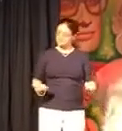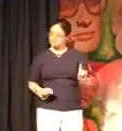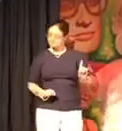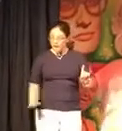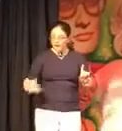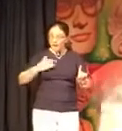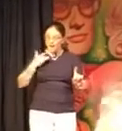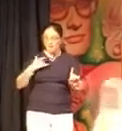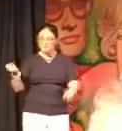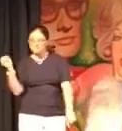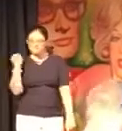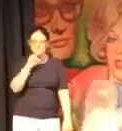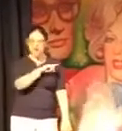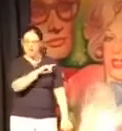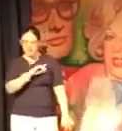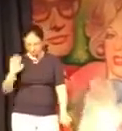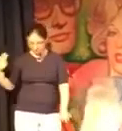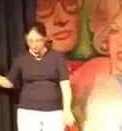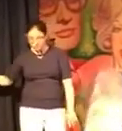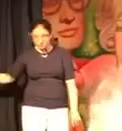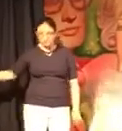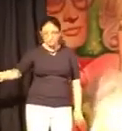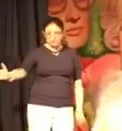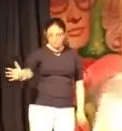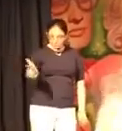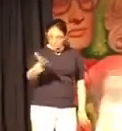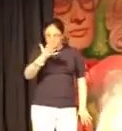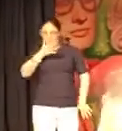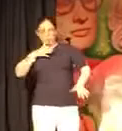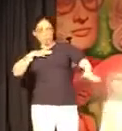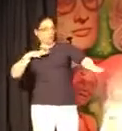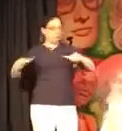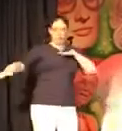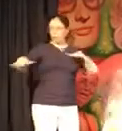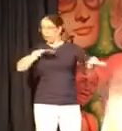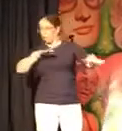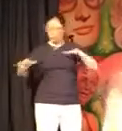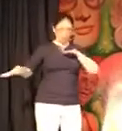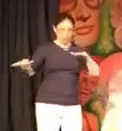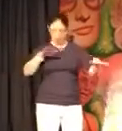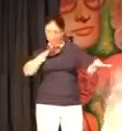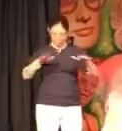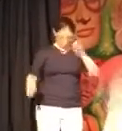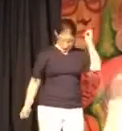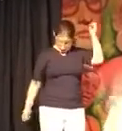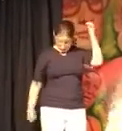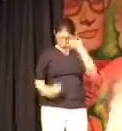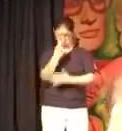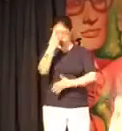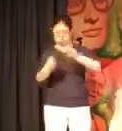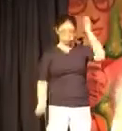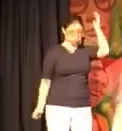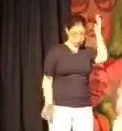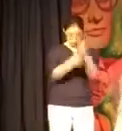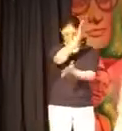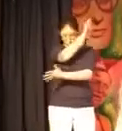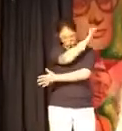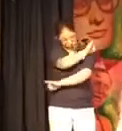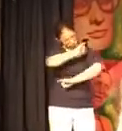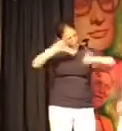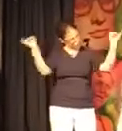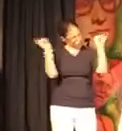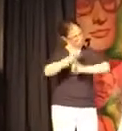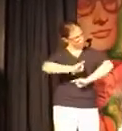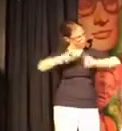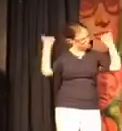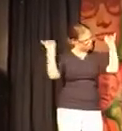Yeah, life's a fine way But making me a hand, making it And everything's all wrong And I'm fine,